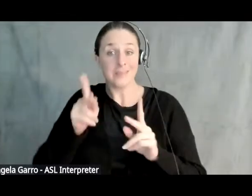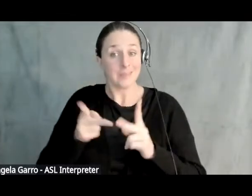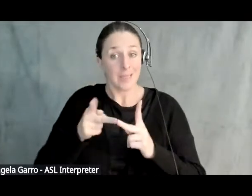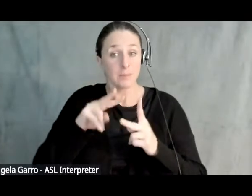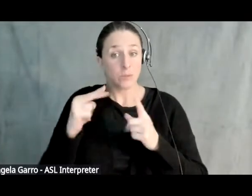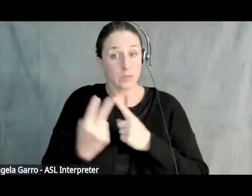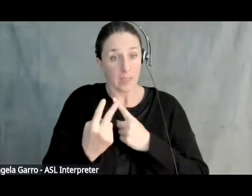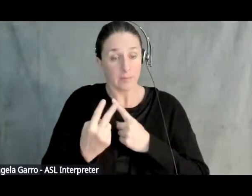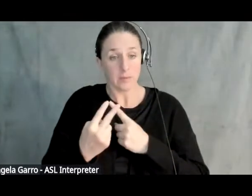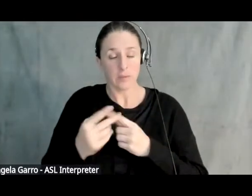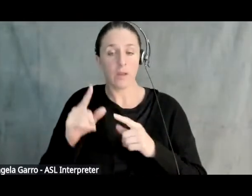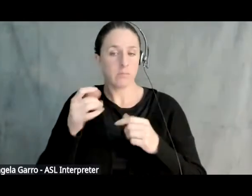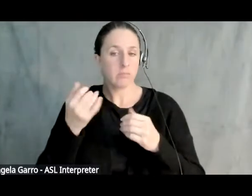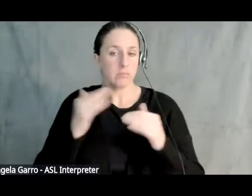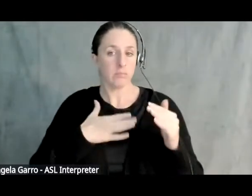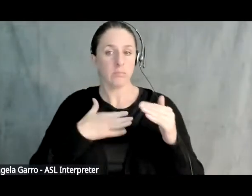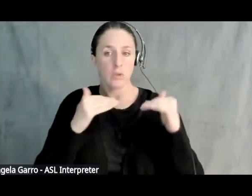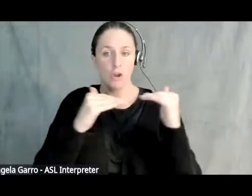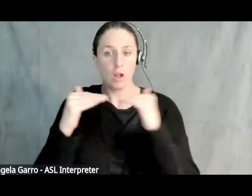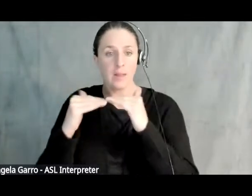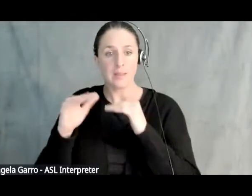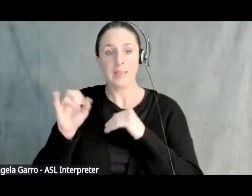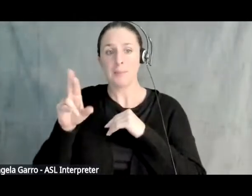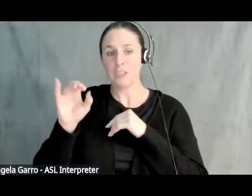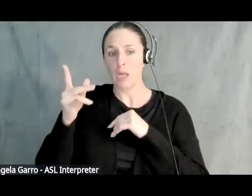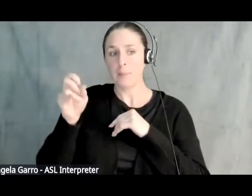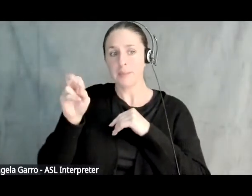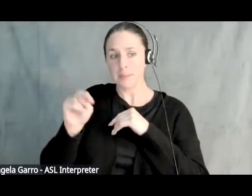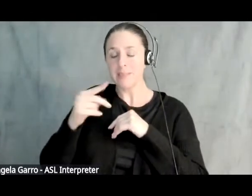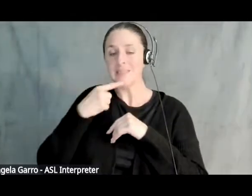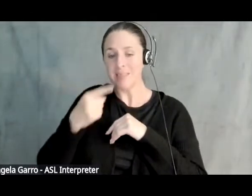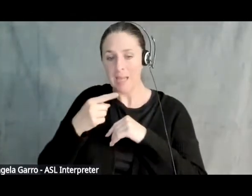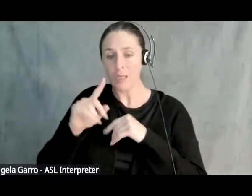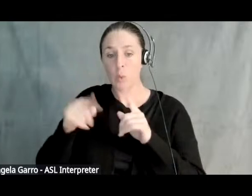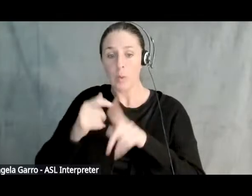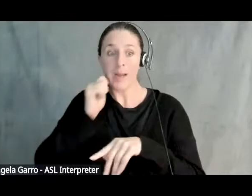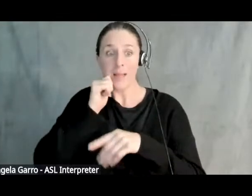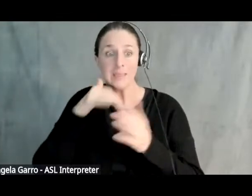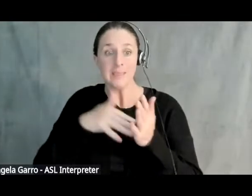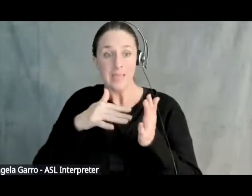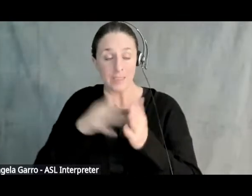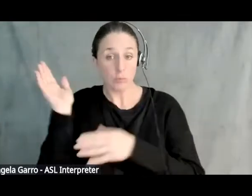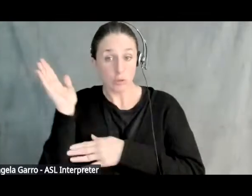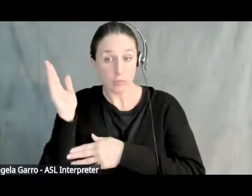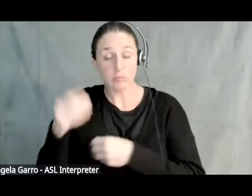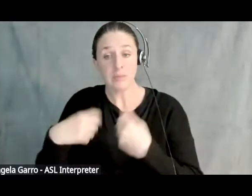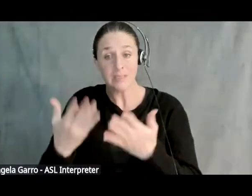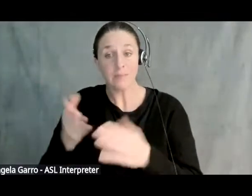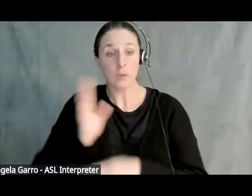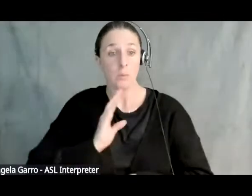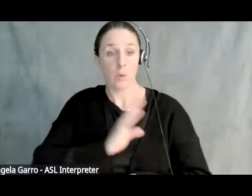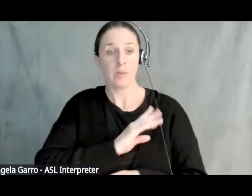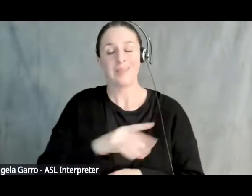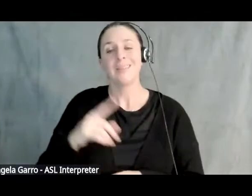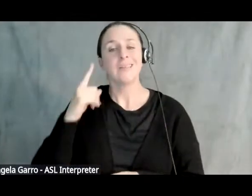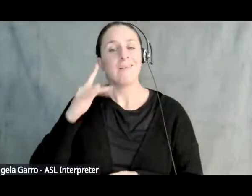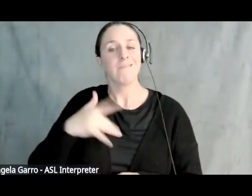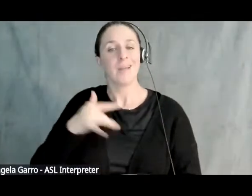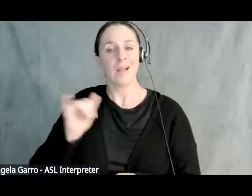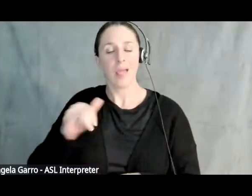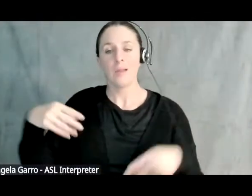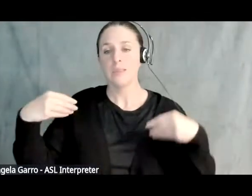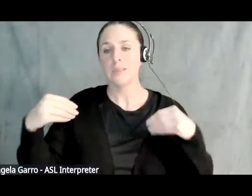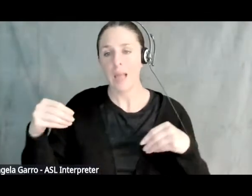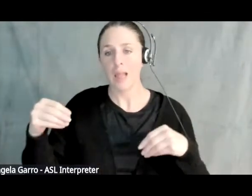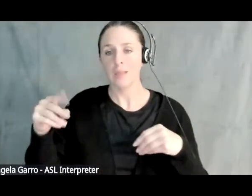offer is that of a colleague. Ms. Jacobson said that when the ethnic studies presentation was given to the board, it felt like a sales pitch.